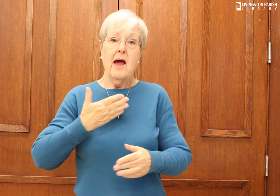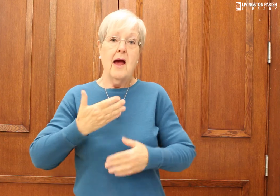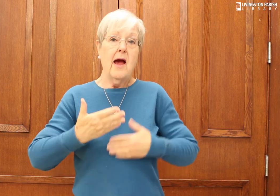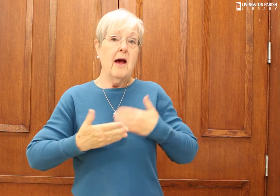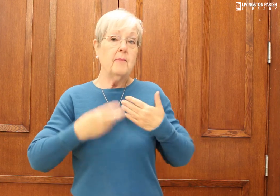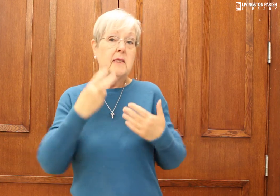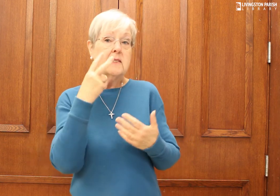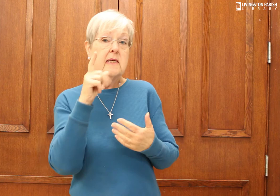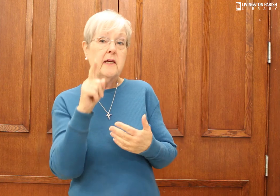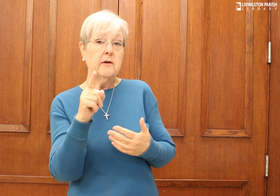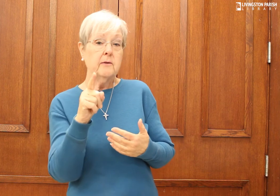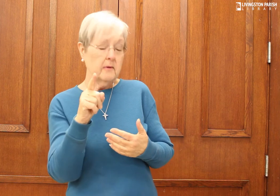Happy to see you.